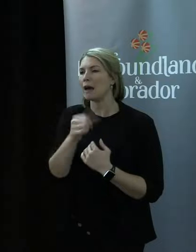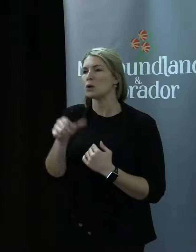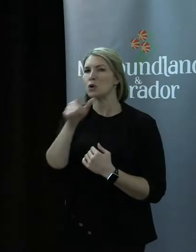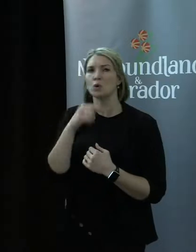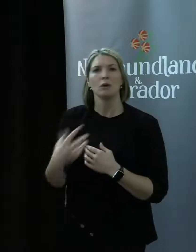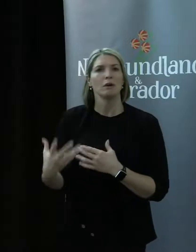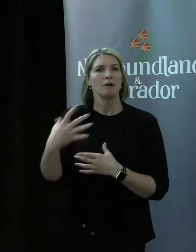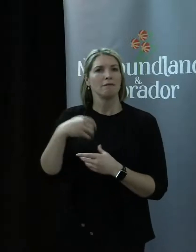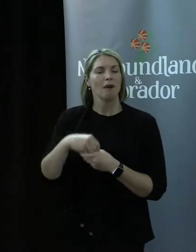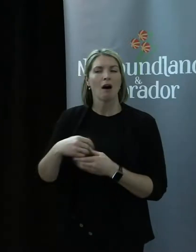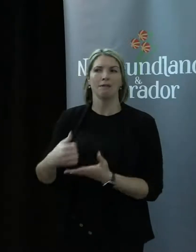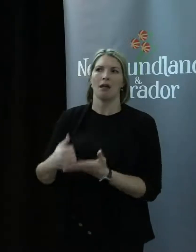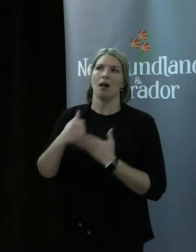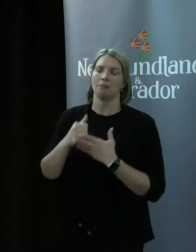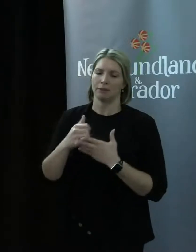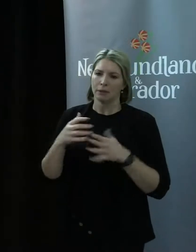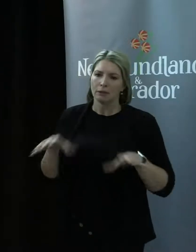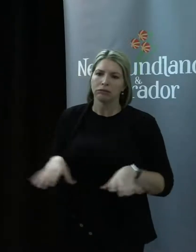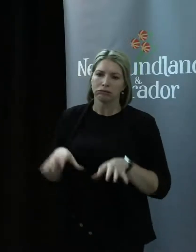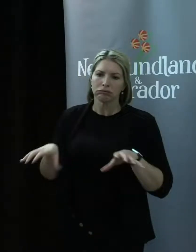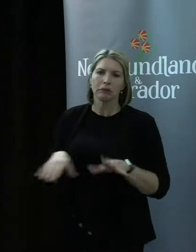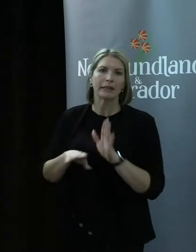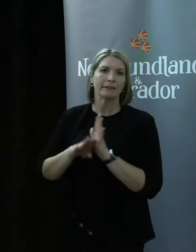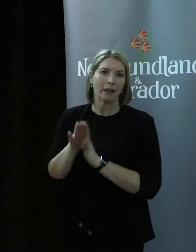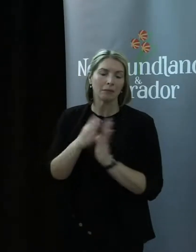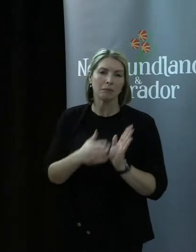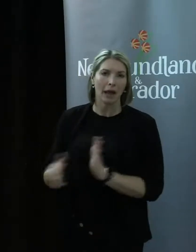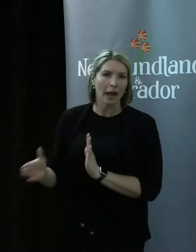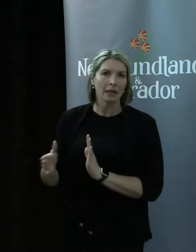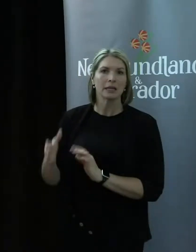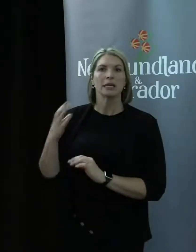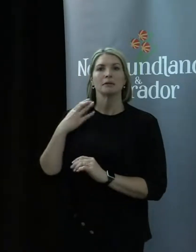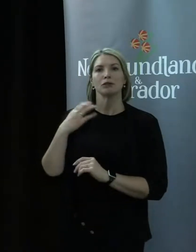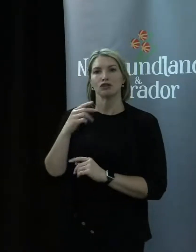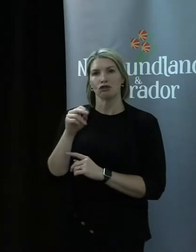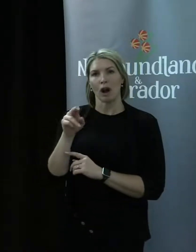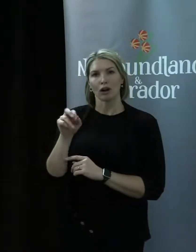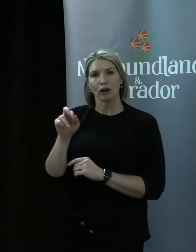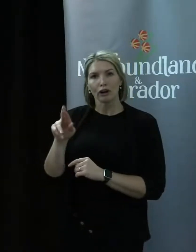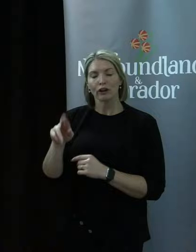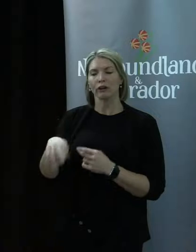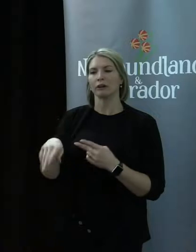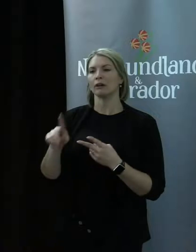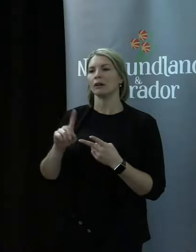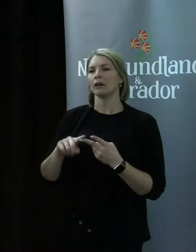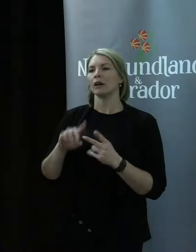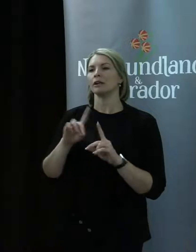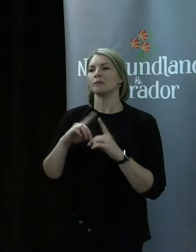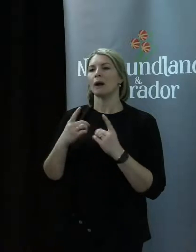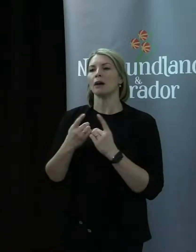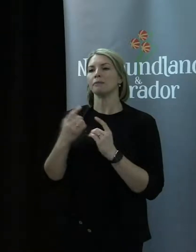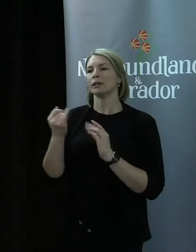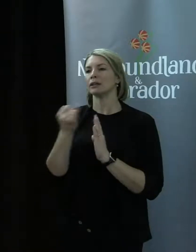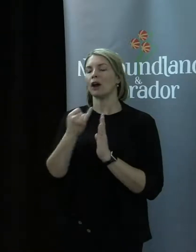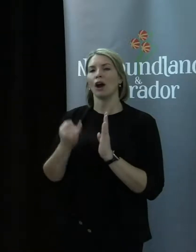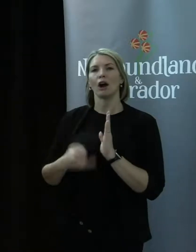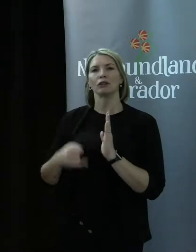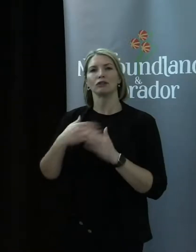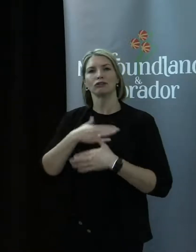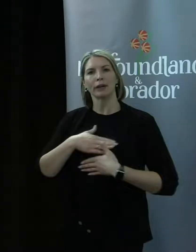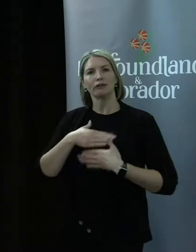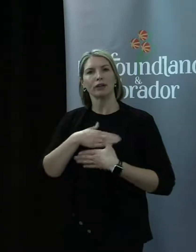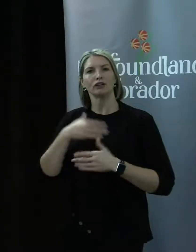this vision possible. Minister Crocker, the Department of Culture, Tourism, Culture, Arts and